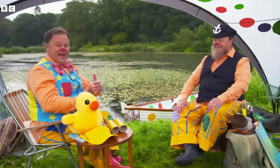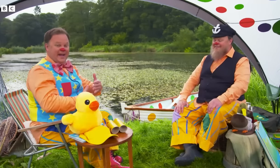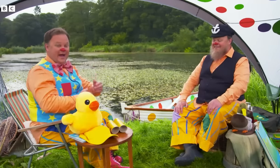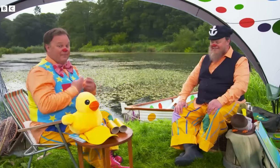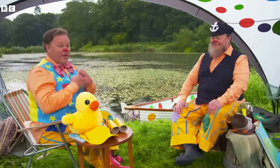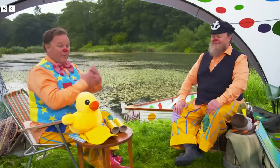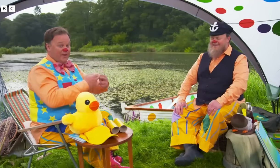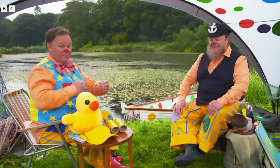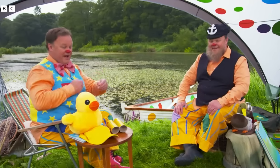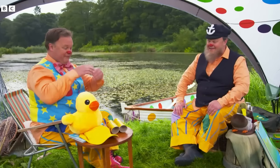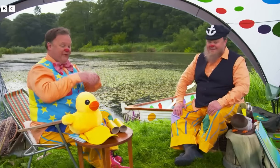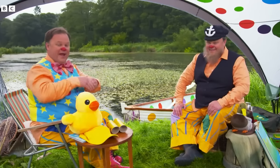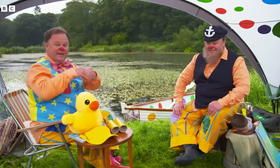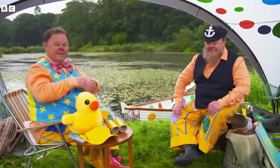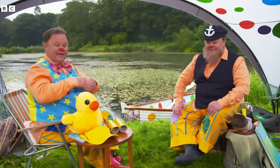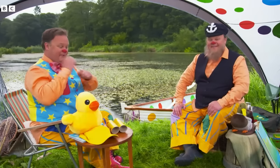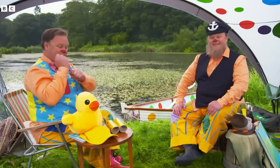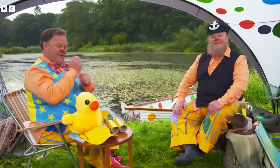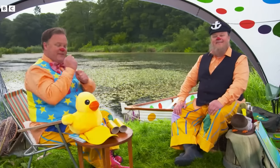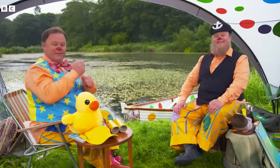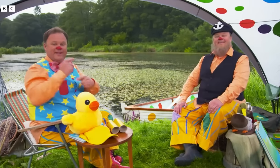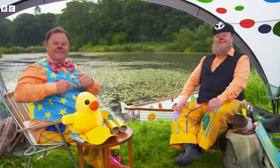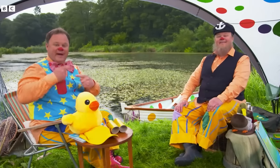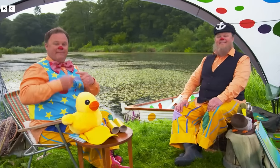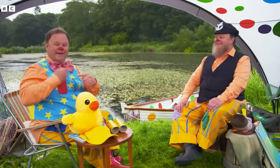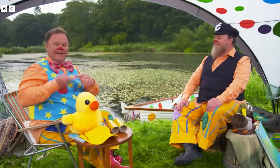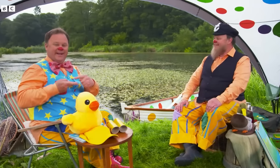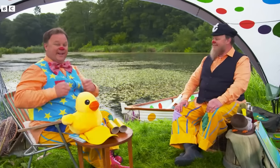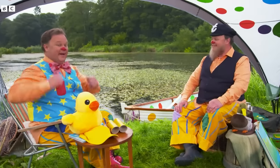rain with my friend, Fisherman Tumble.